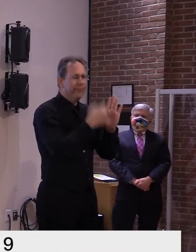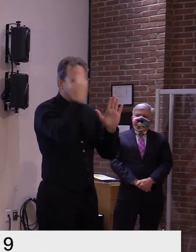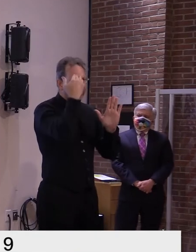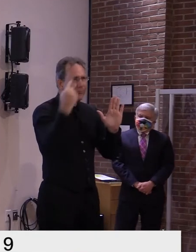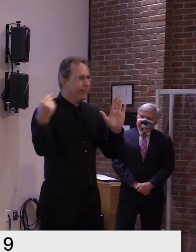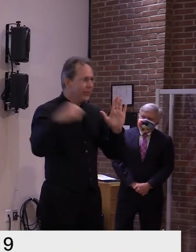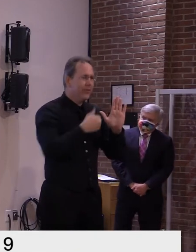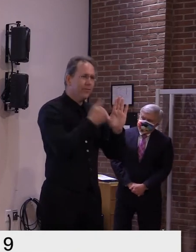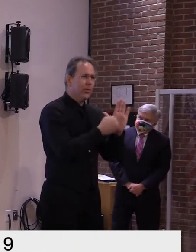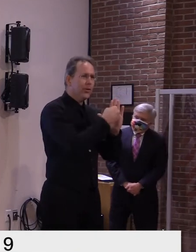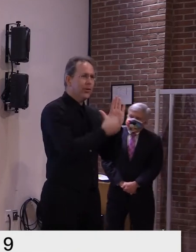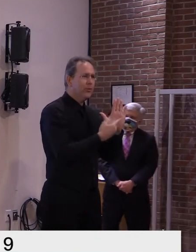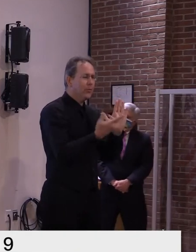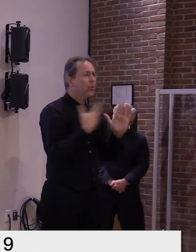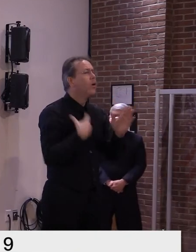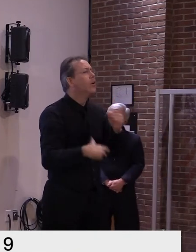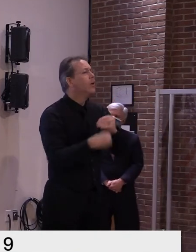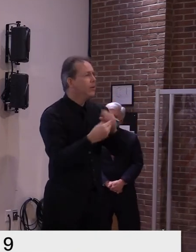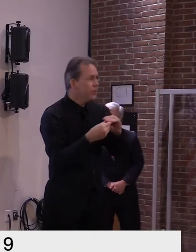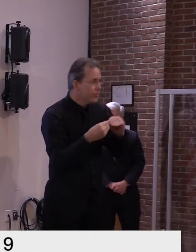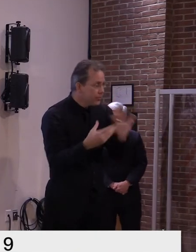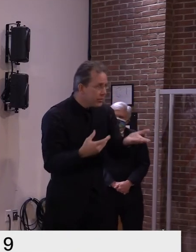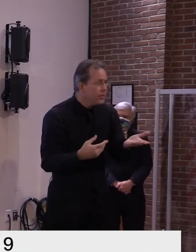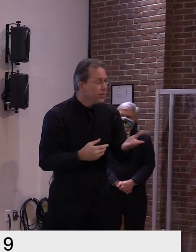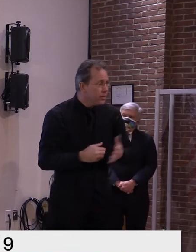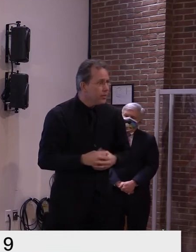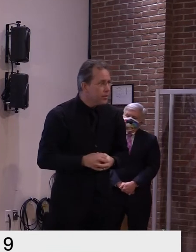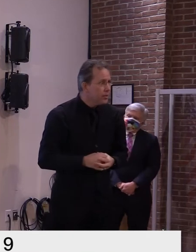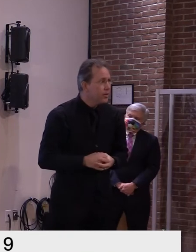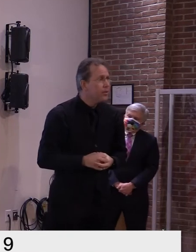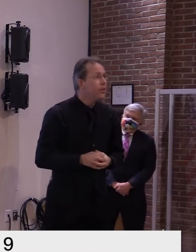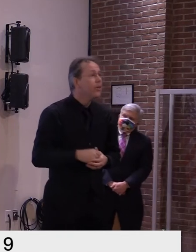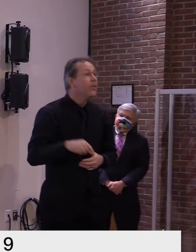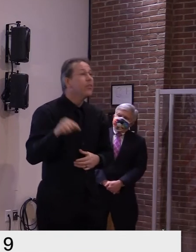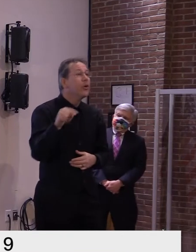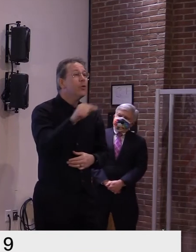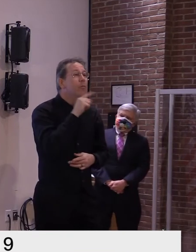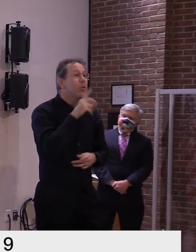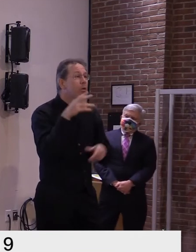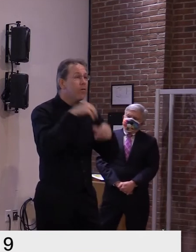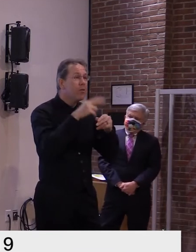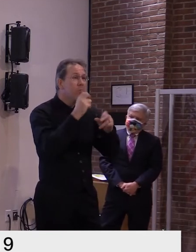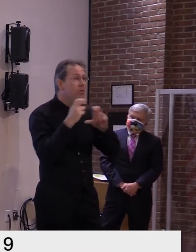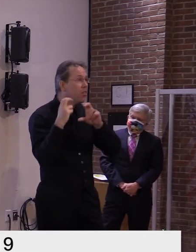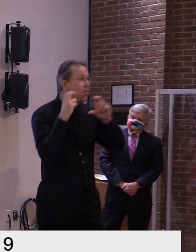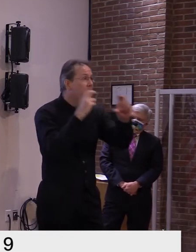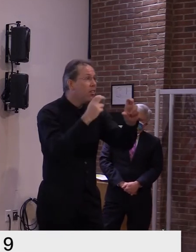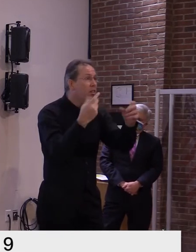add, there's certainly enhanced risk as a result of the proximity and the lack of masks.